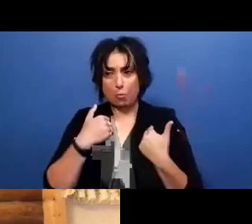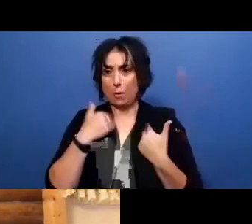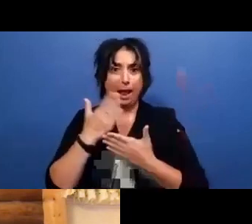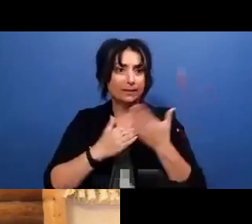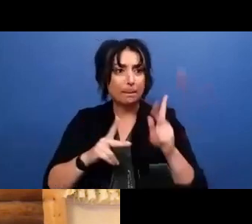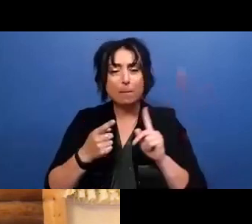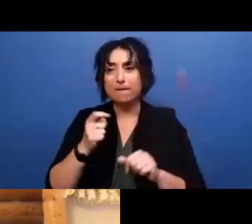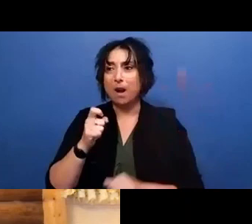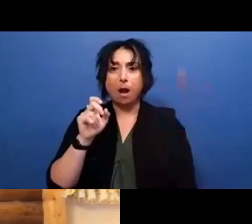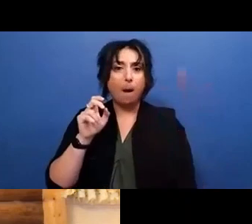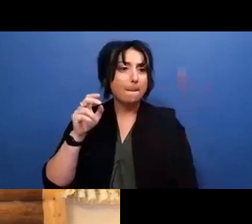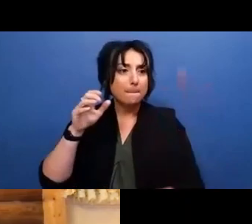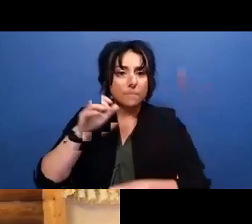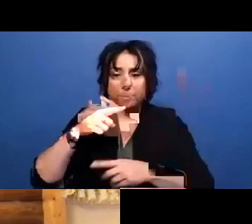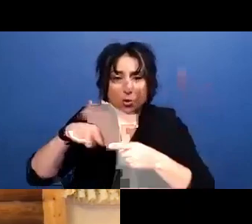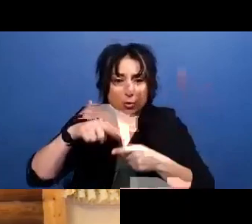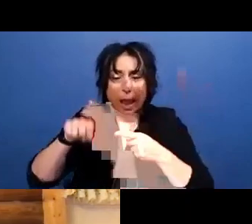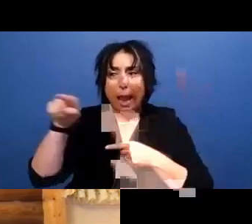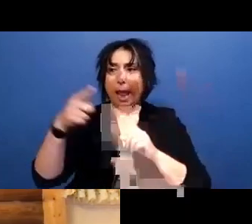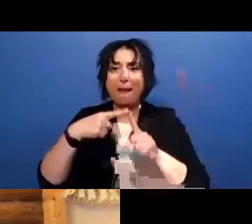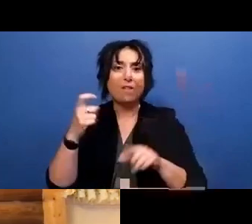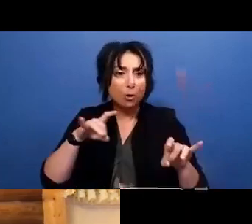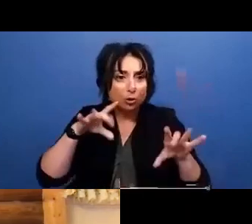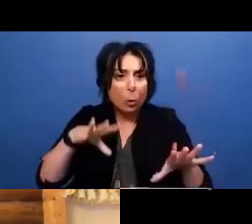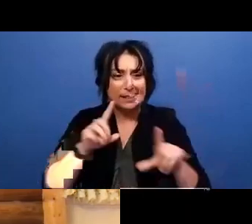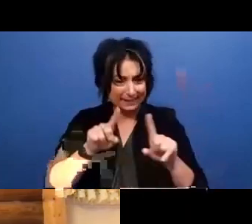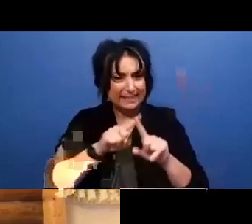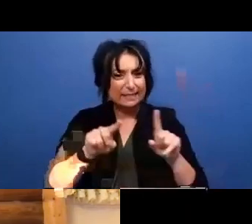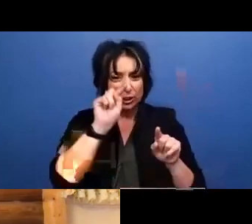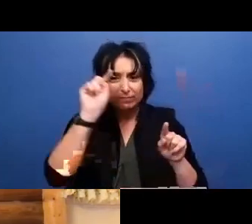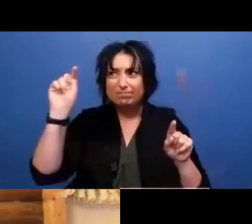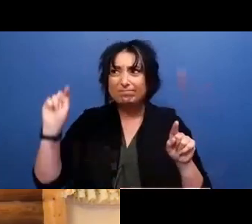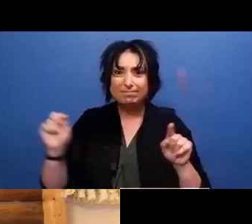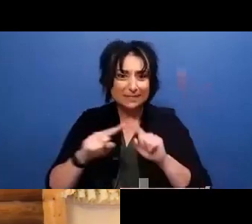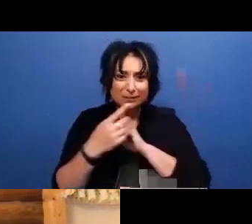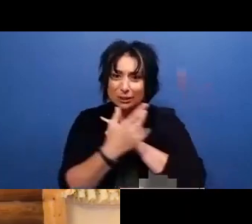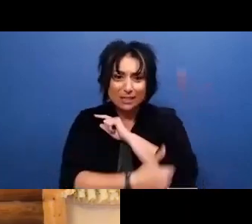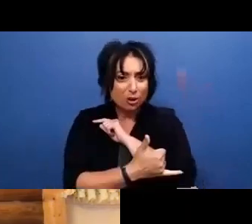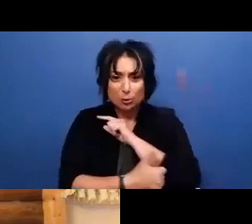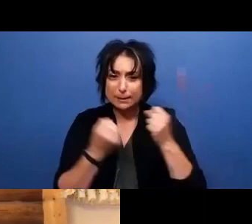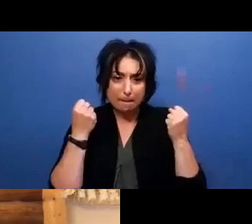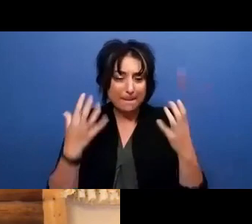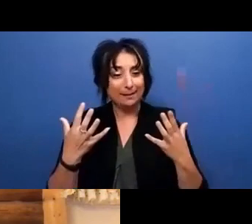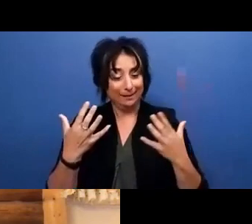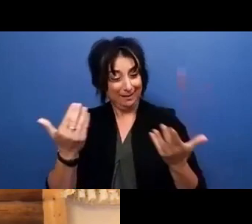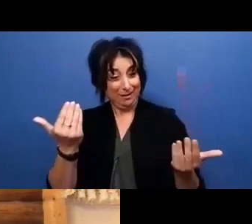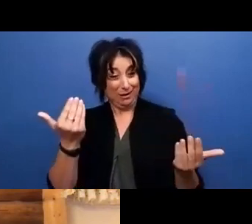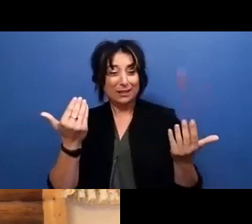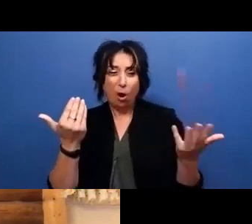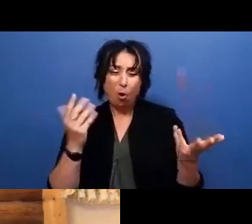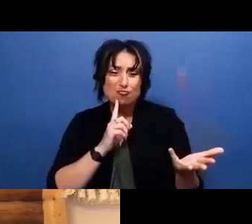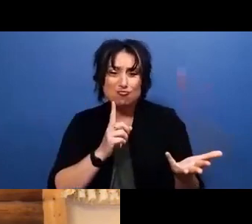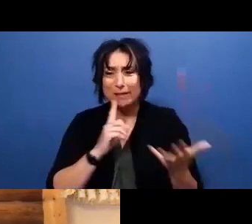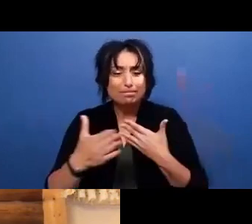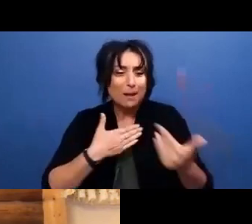UK, from Australia, from different countries around the world. And so the knowledge sharing goes beyond borders of